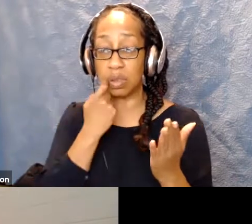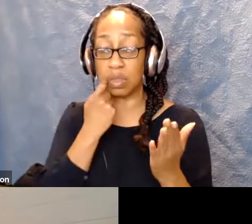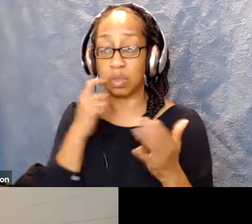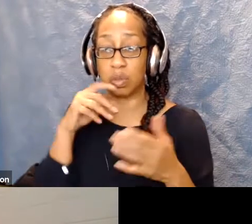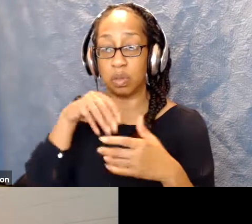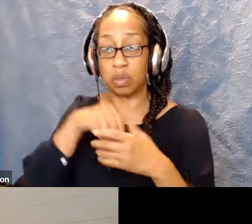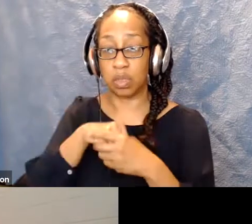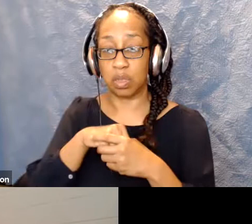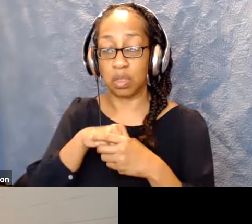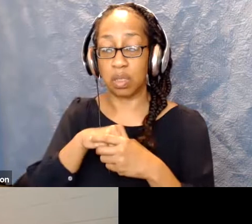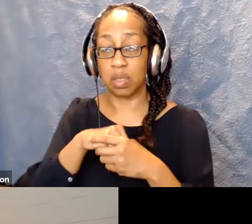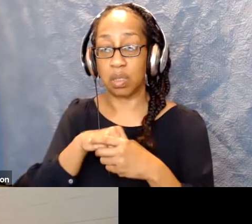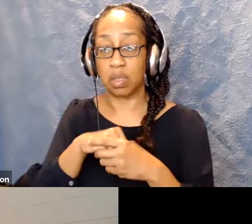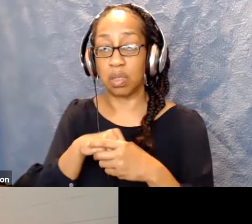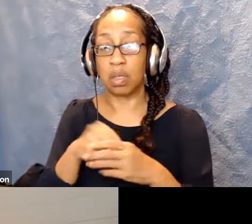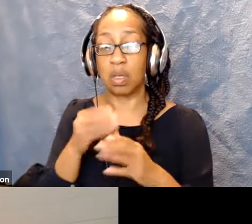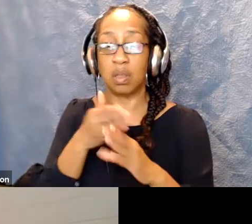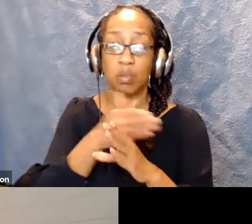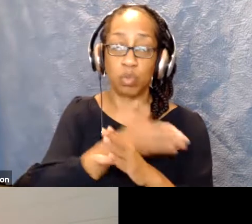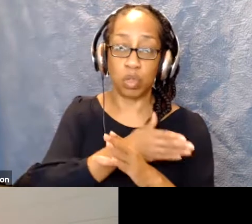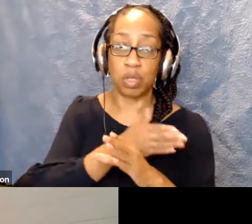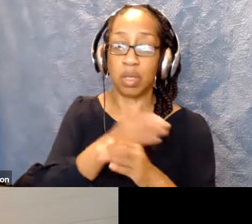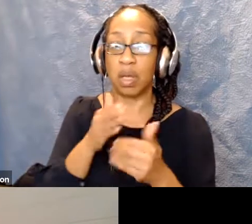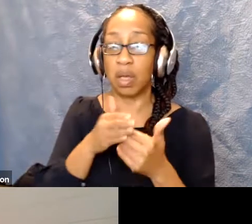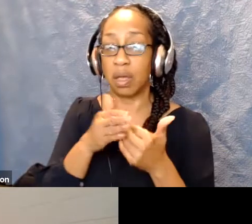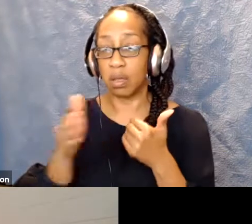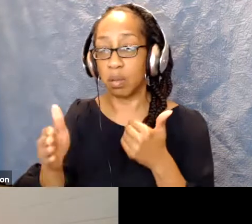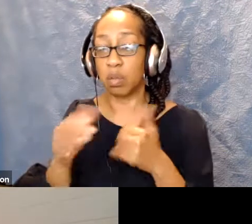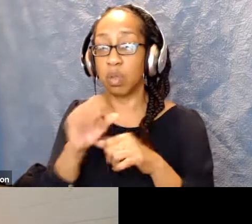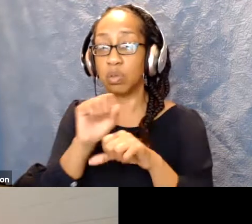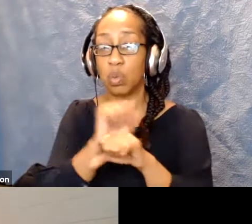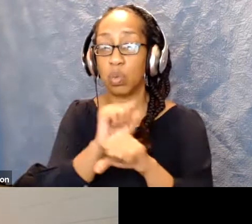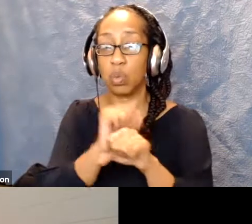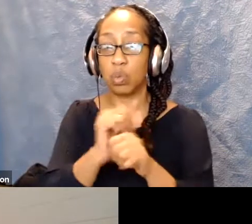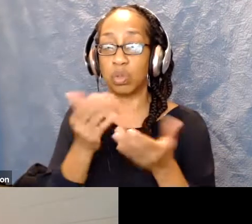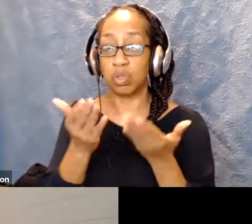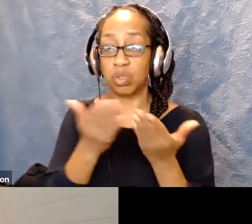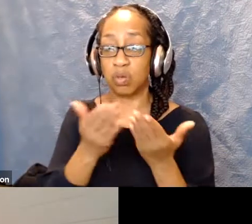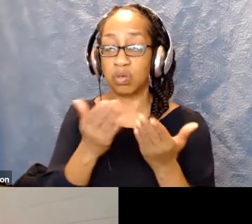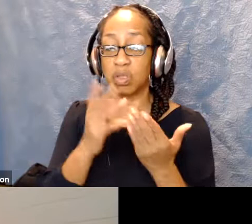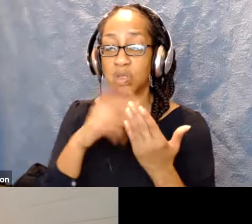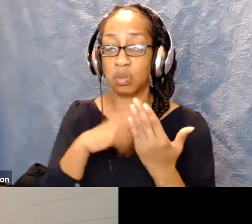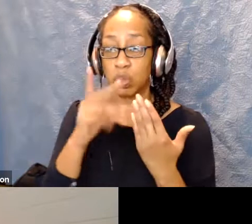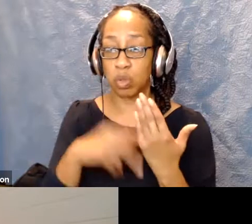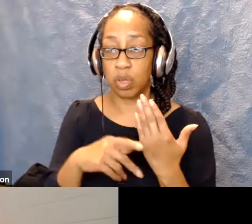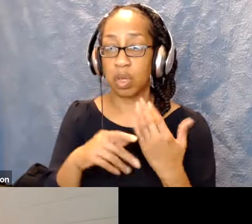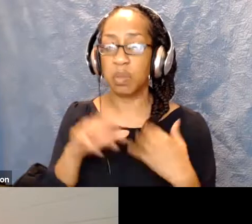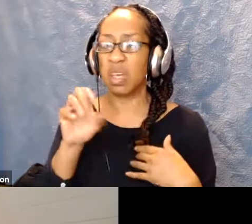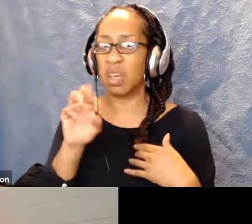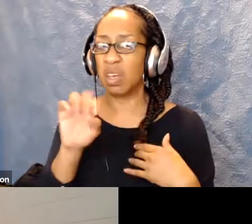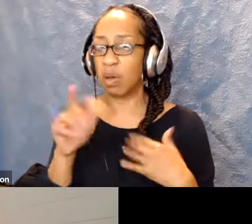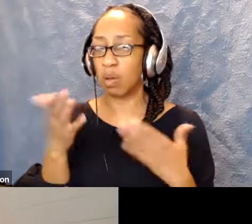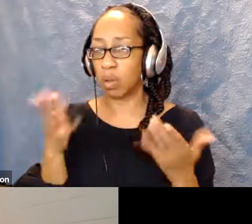the pre-employment transition services, which Carol mentioned, and they're